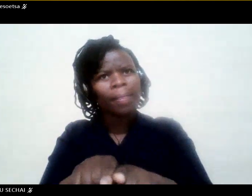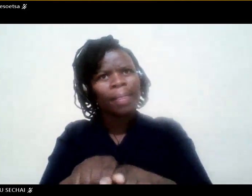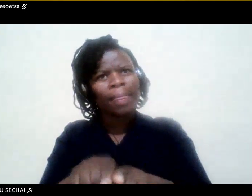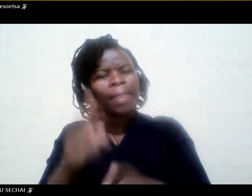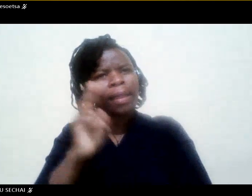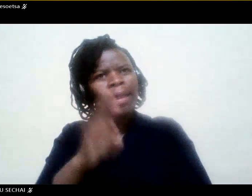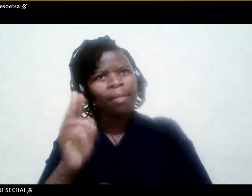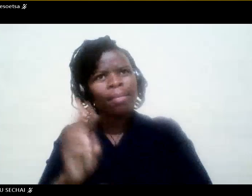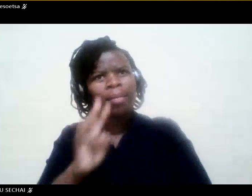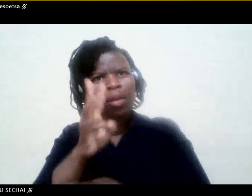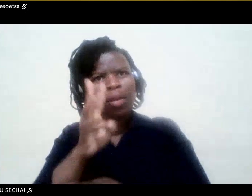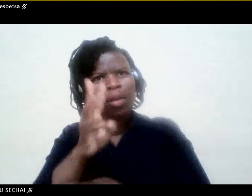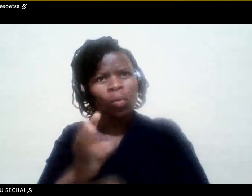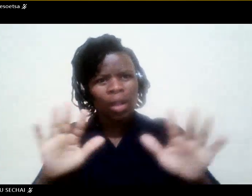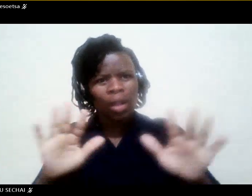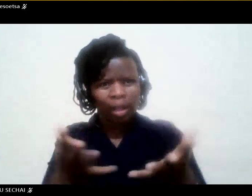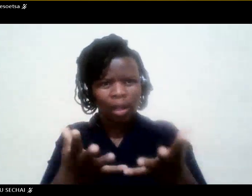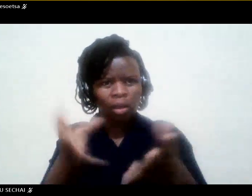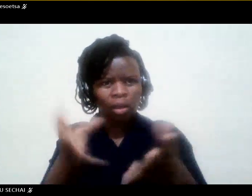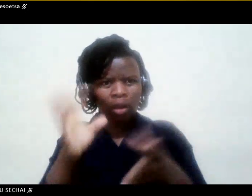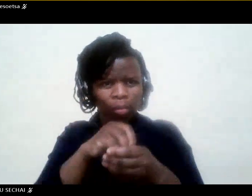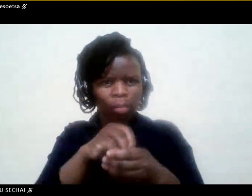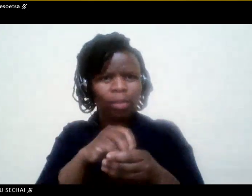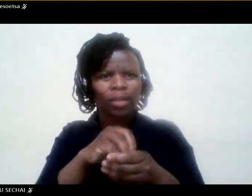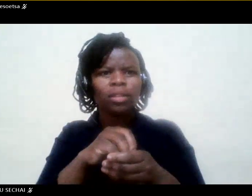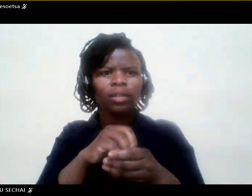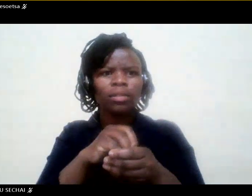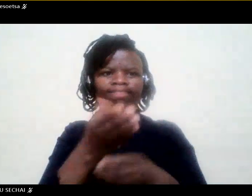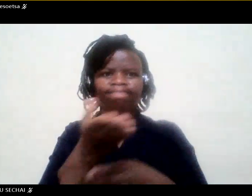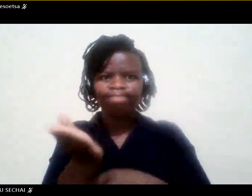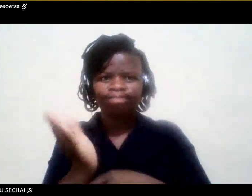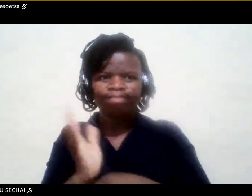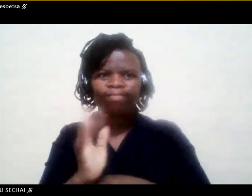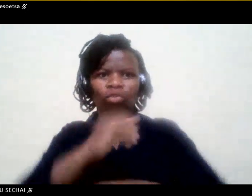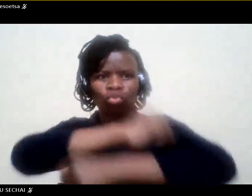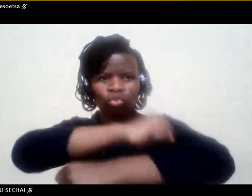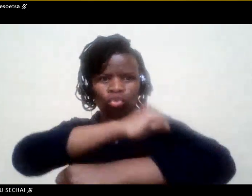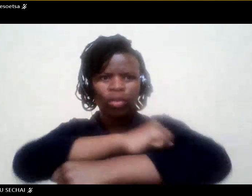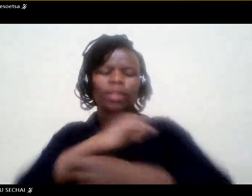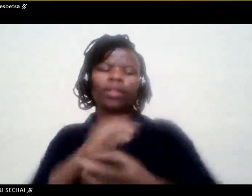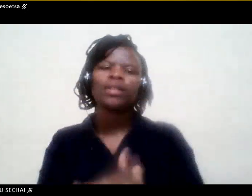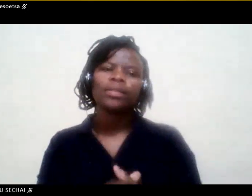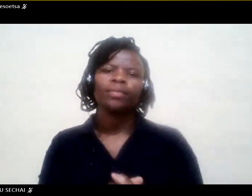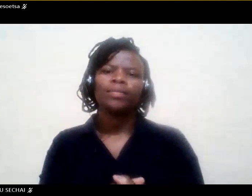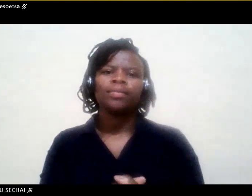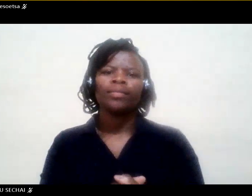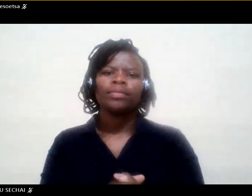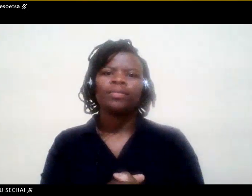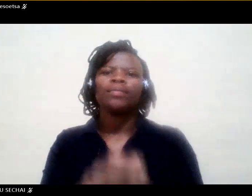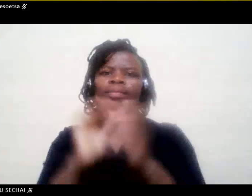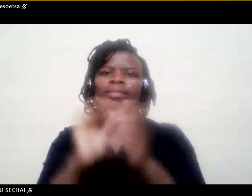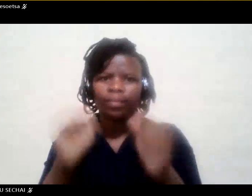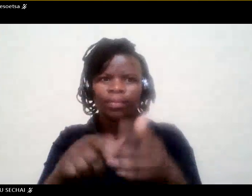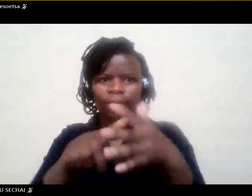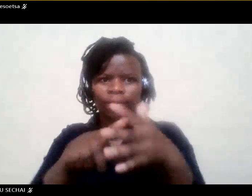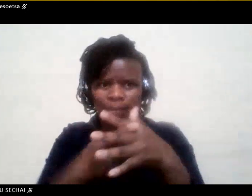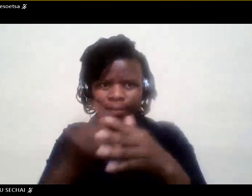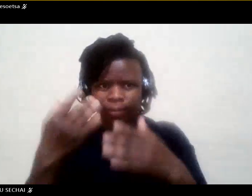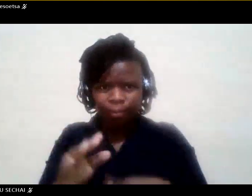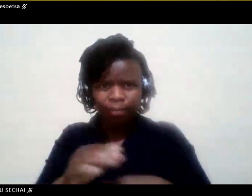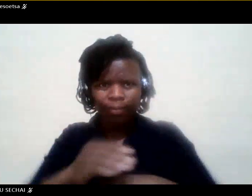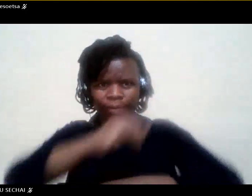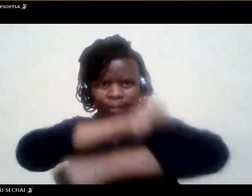accommodate the student. Use that word, yeah, accommodate the student. Yeah. So that's why I asked that question. If a learner with visual impairment is coming to your school, what will